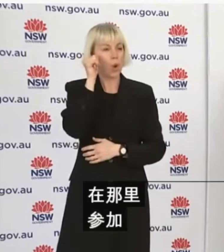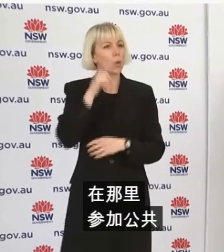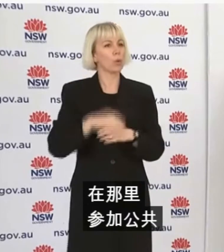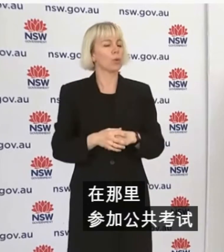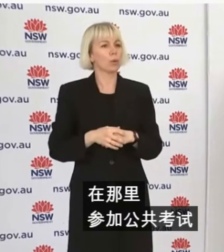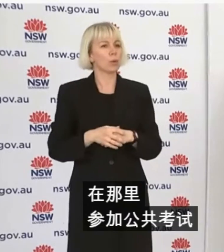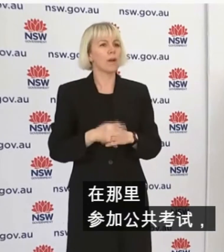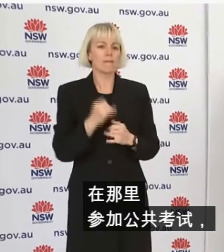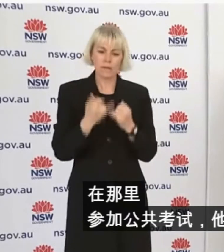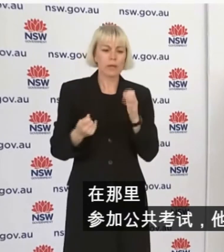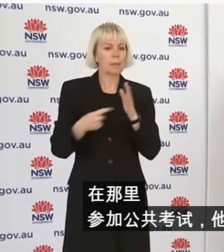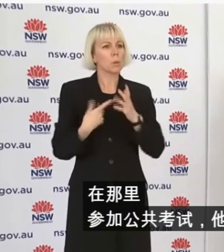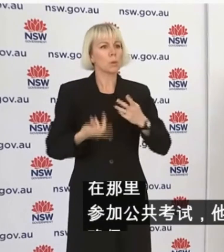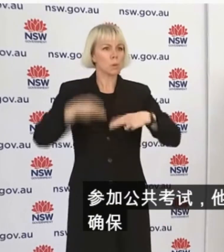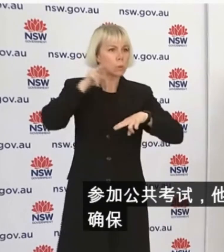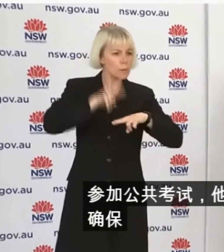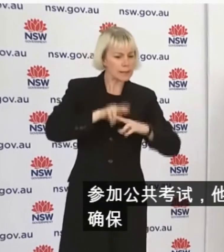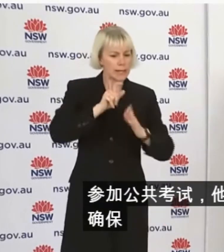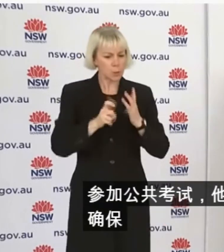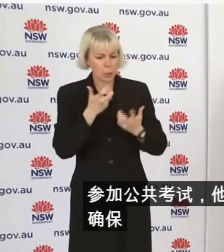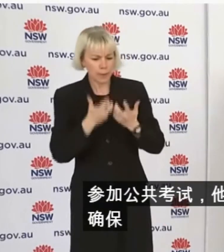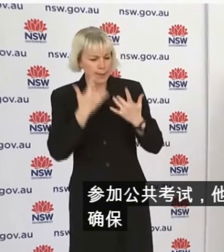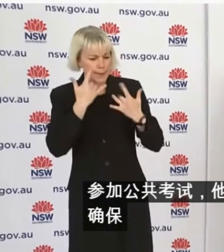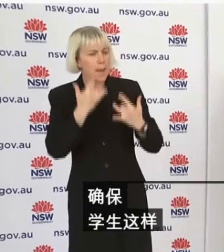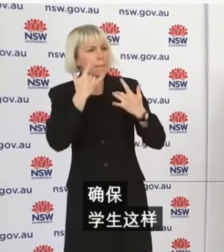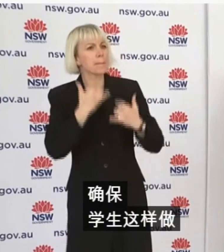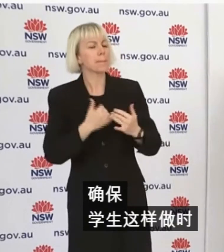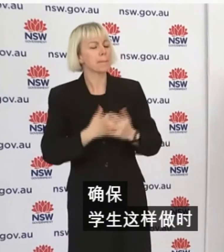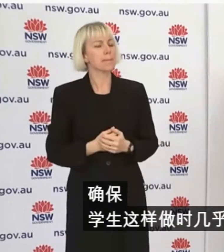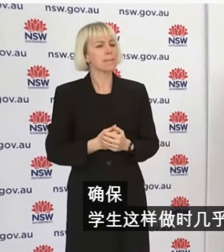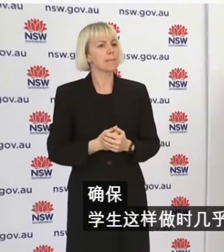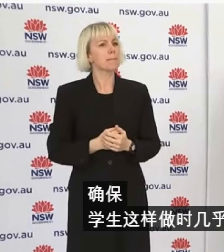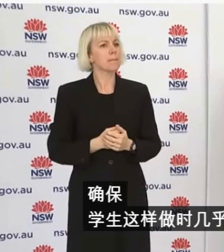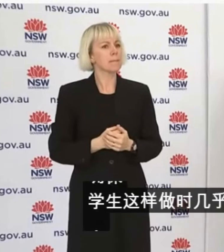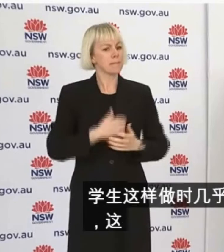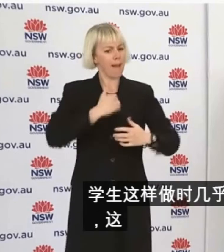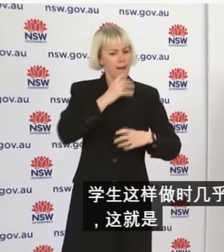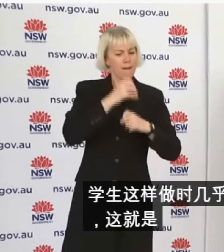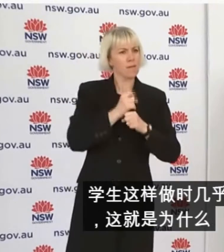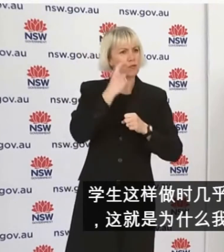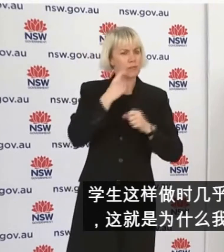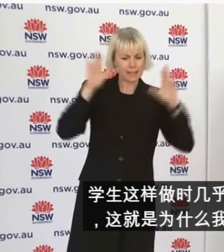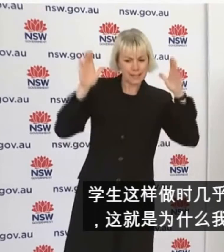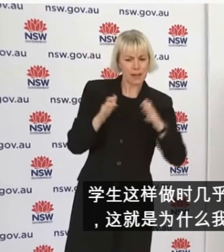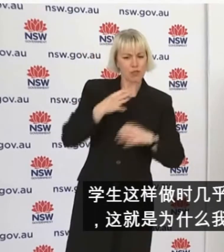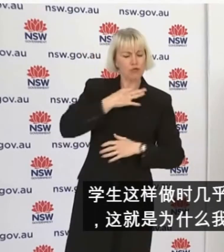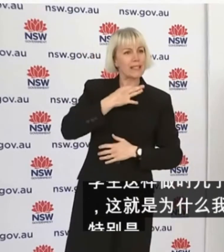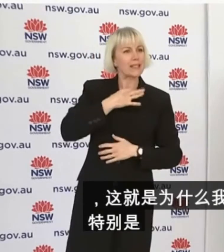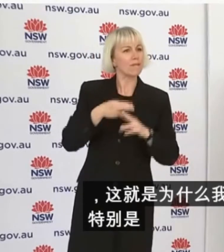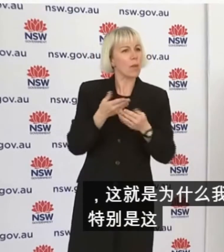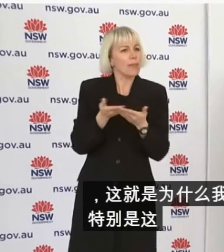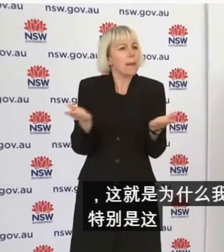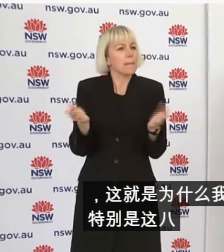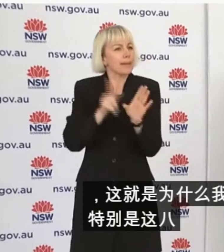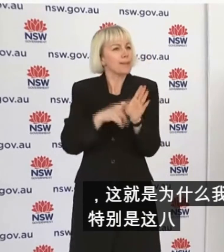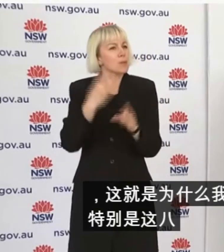public exams that are required, keen to make sure there's little to no risk to students when they do that. And that's why we have to get,